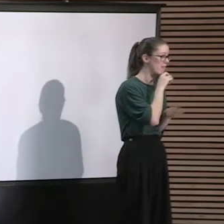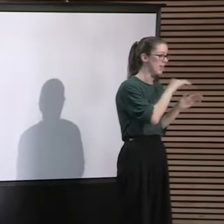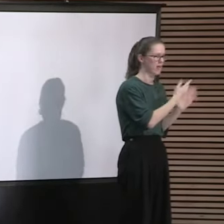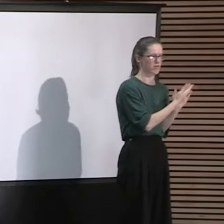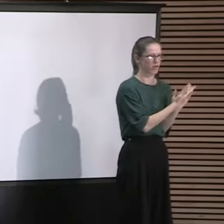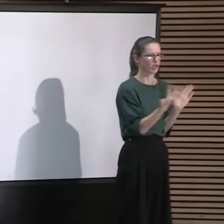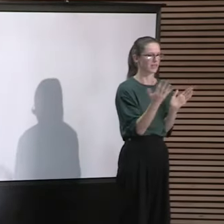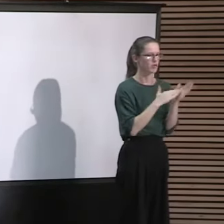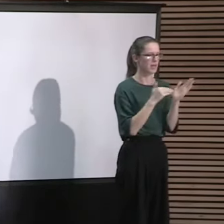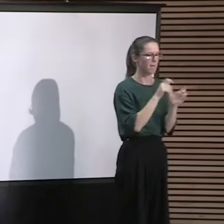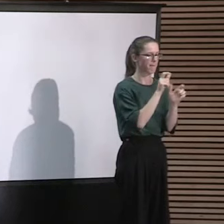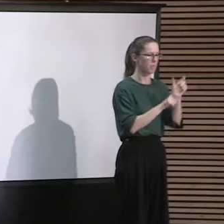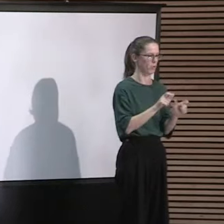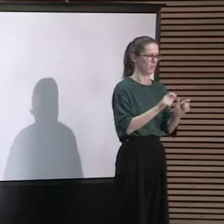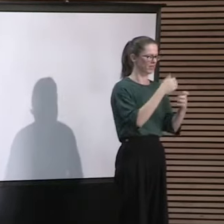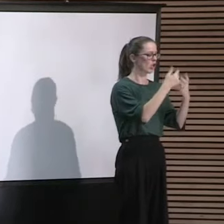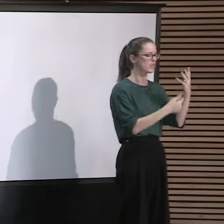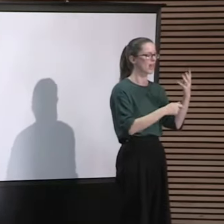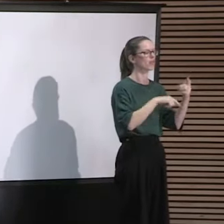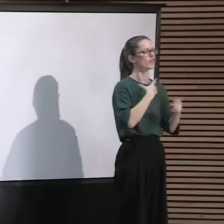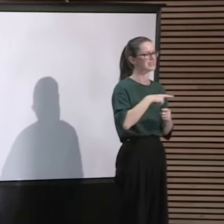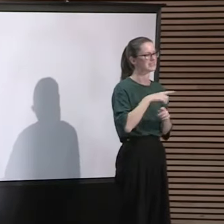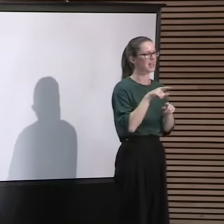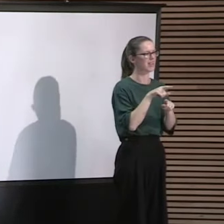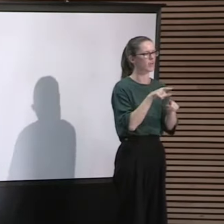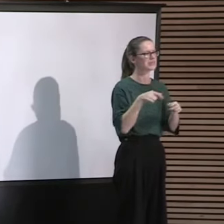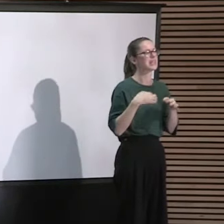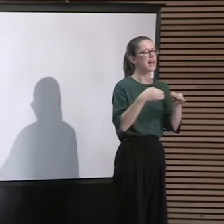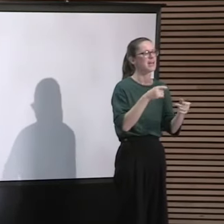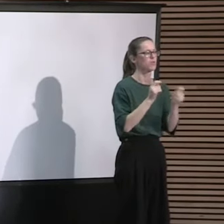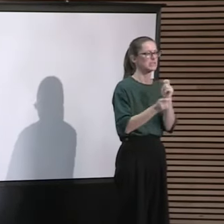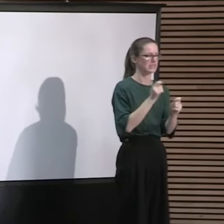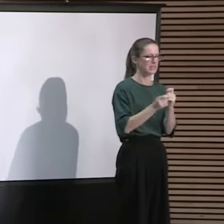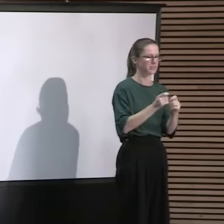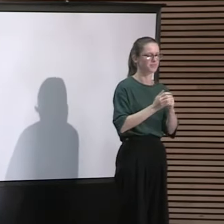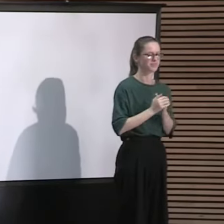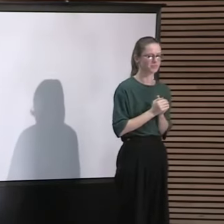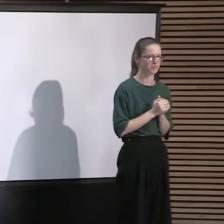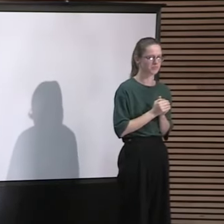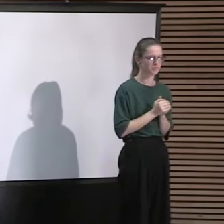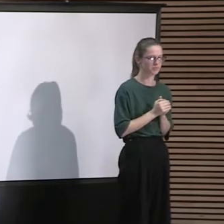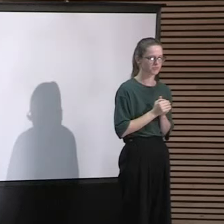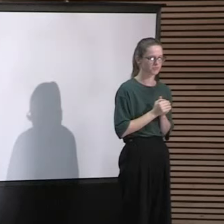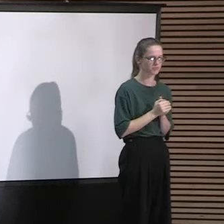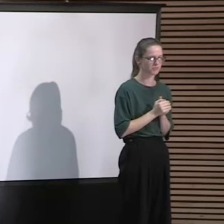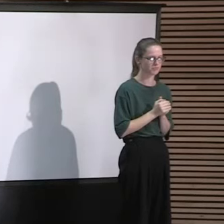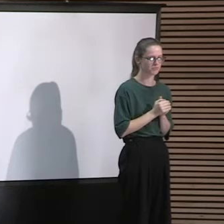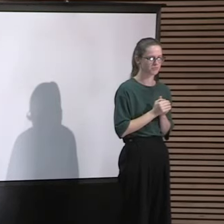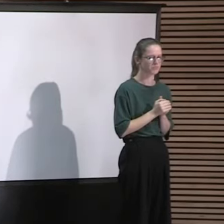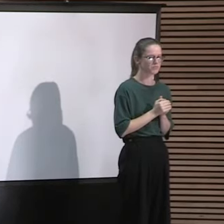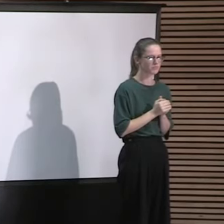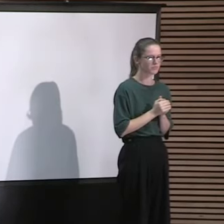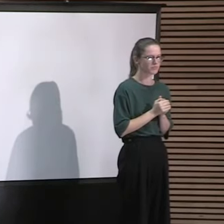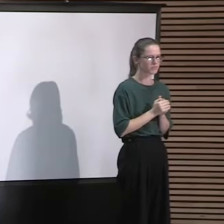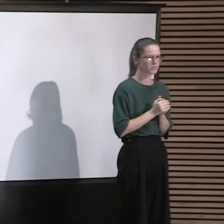category. It's not been the only one. We've, as I've said, one of the line of sight issue around people who are being